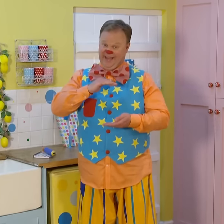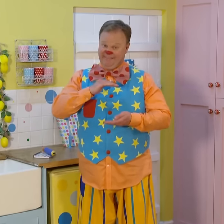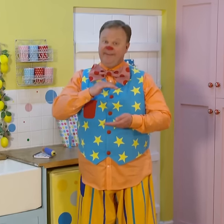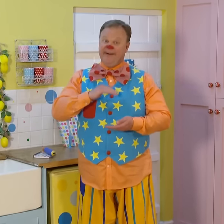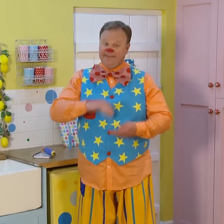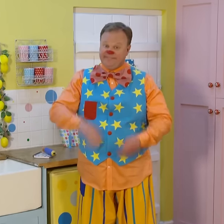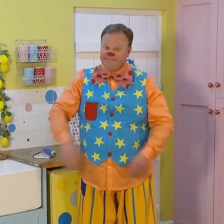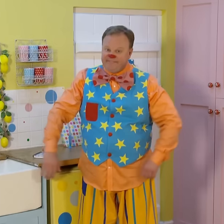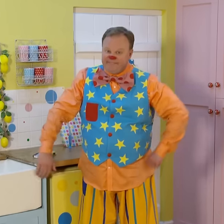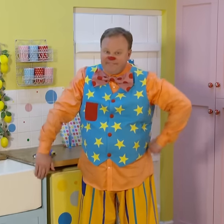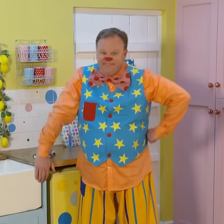arrive.